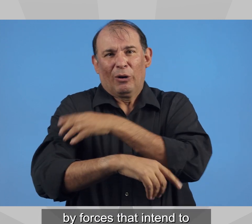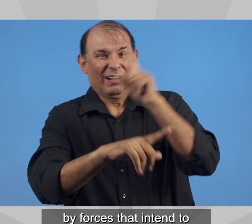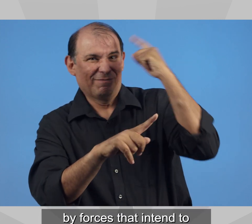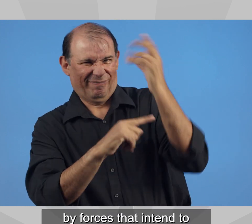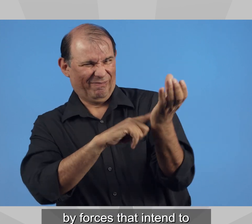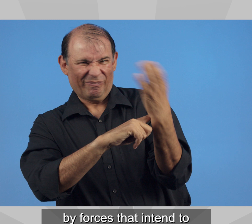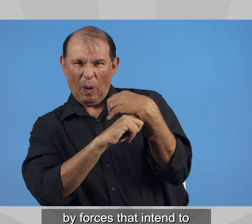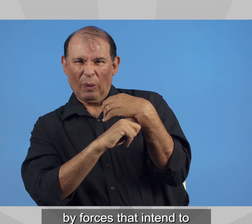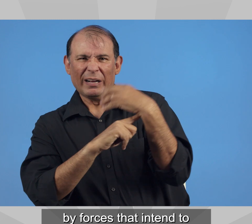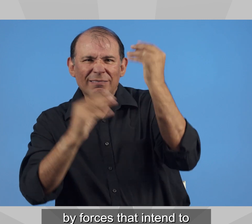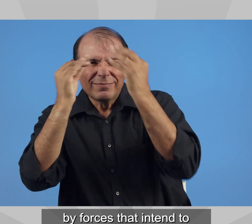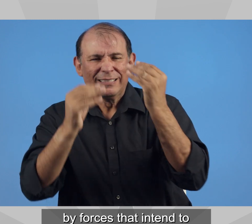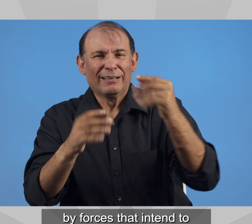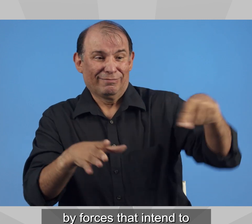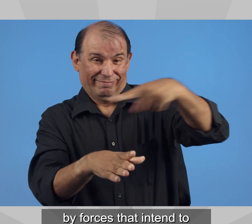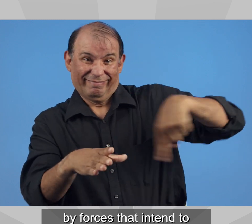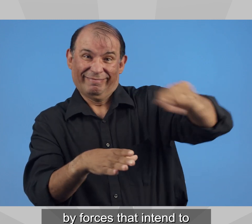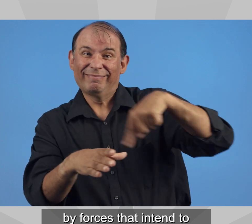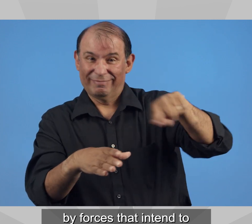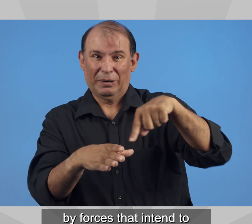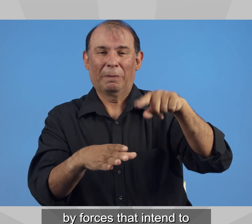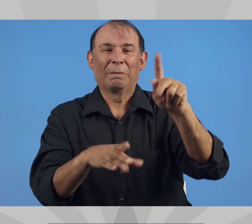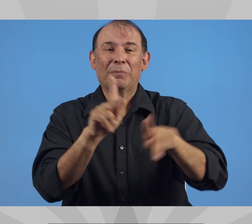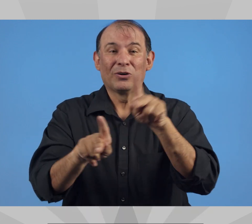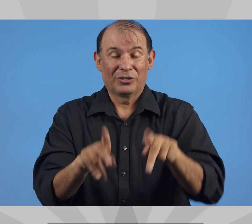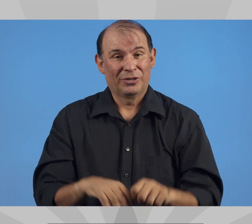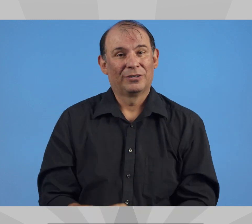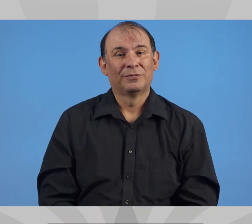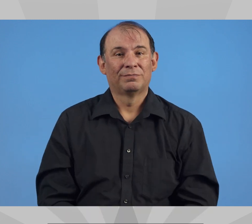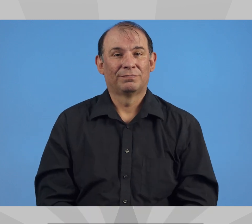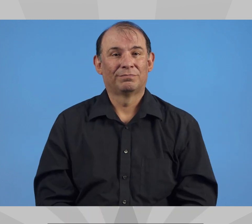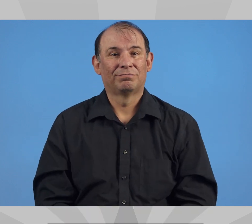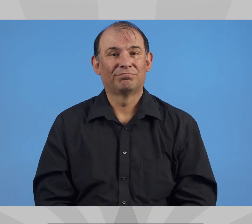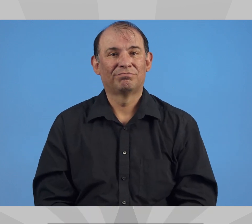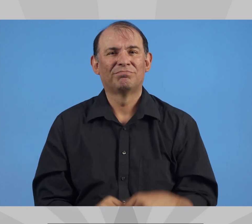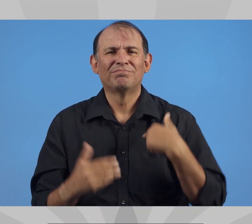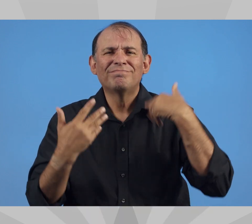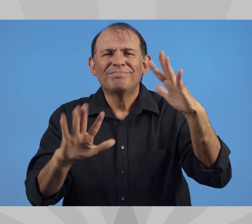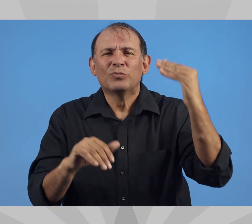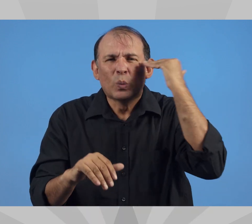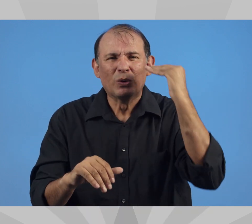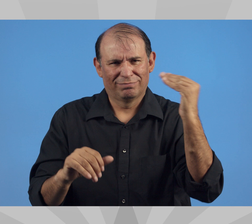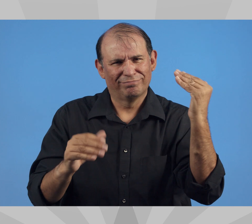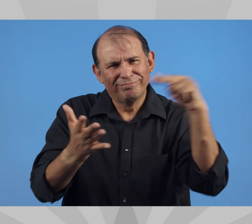by forces that intend to use the power of government to coerce ideologies on us.